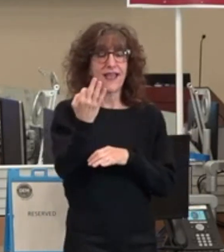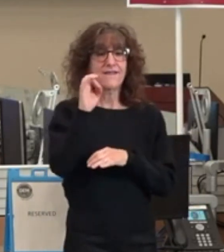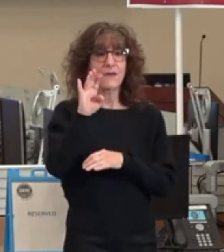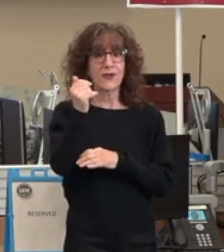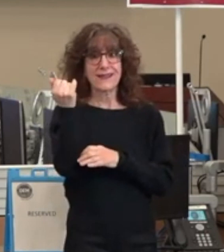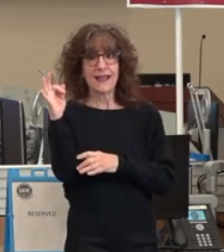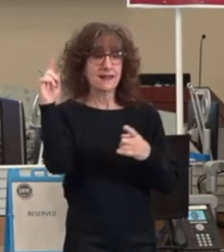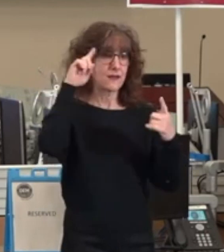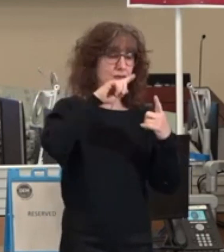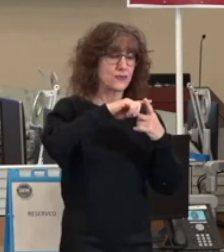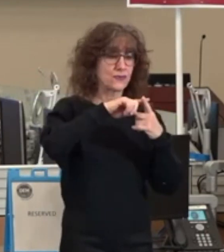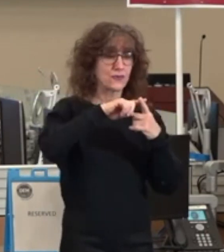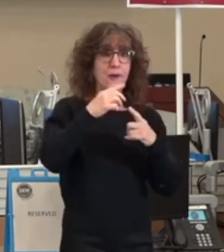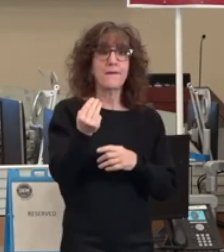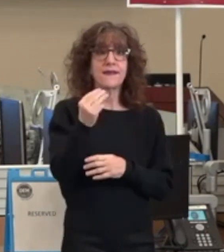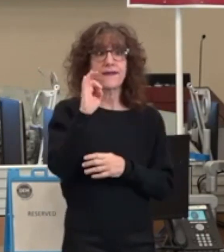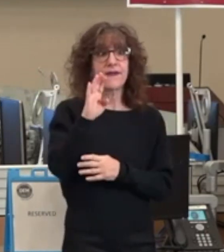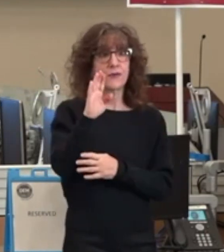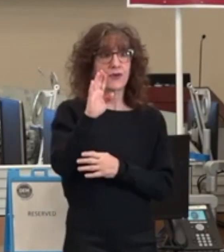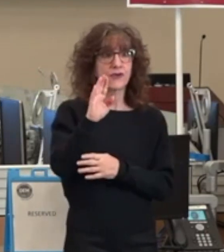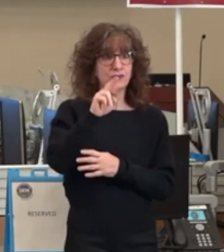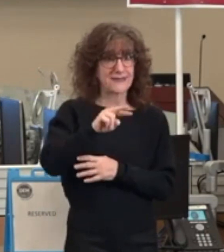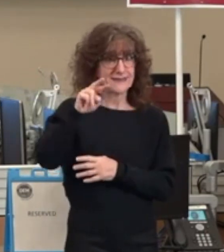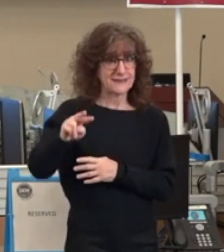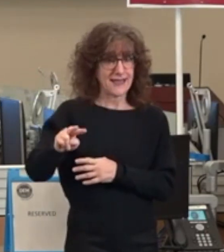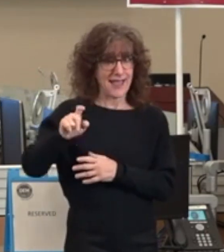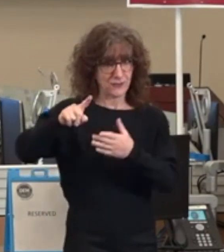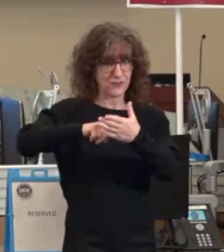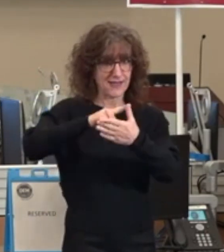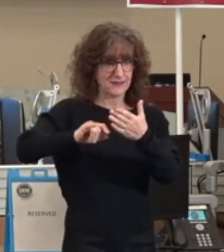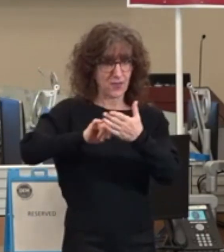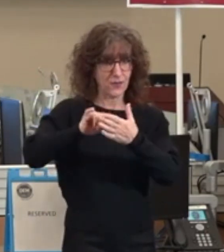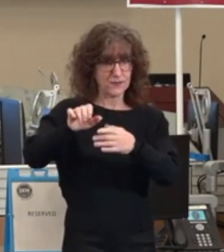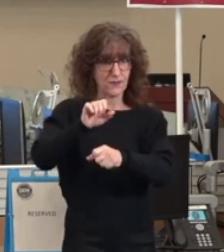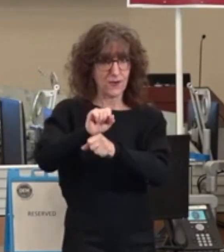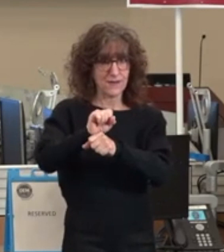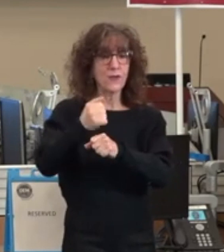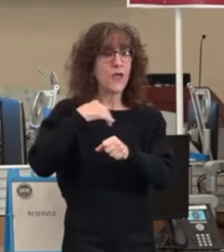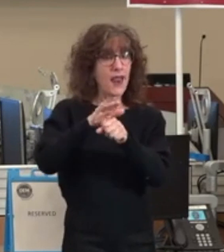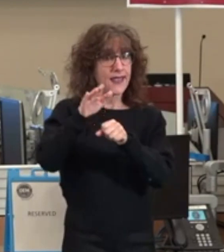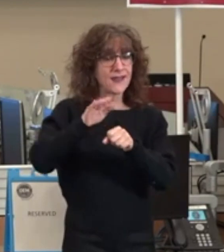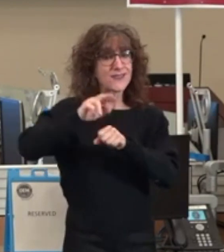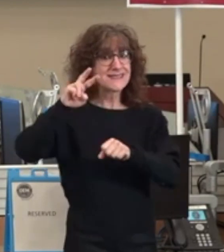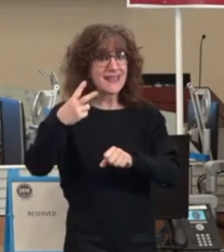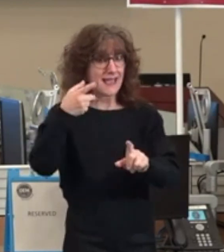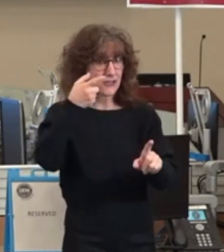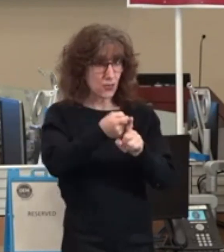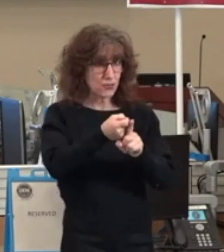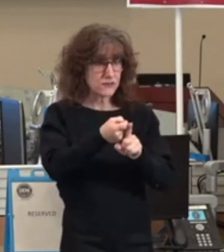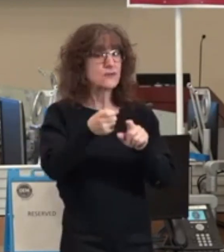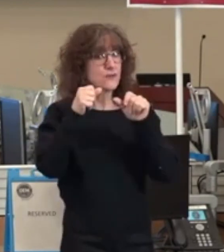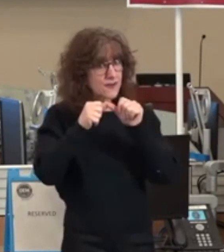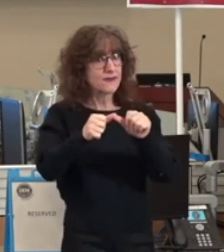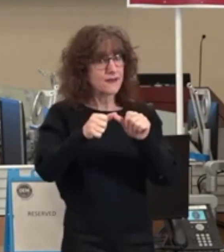through Monday, February 22nd. We did have enough supply of second doses on hand to